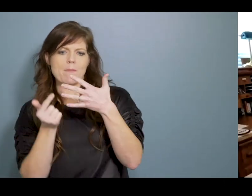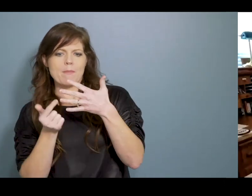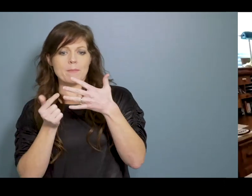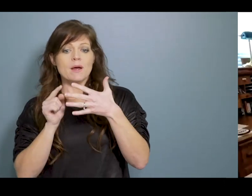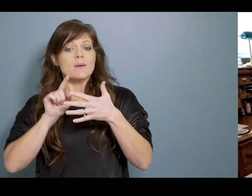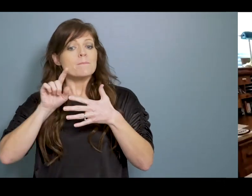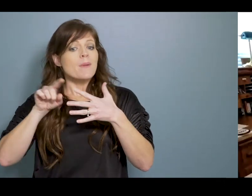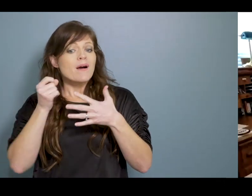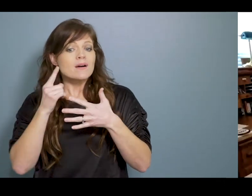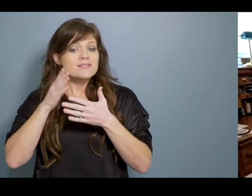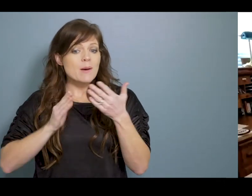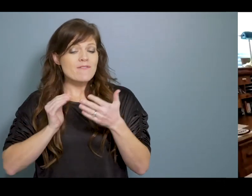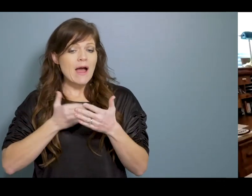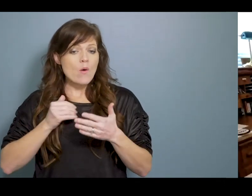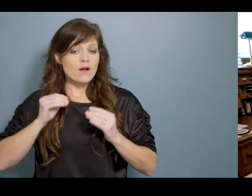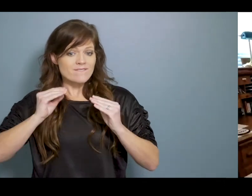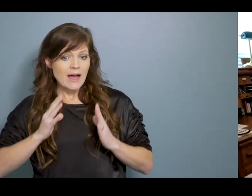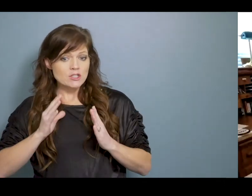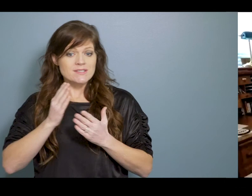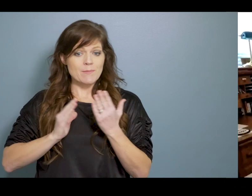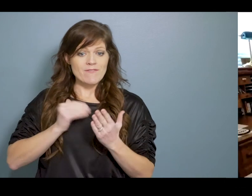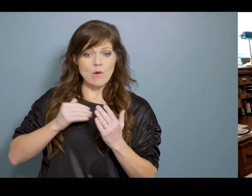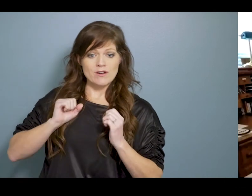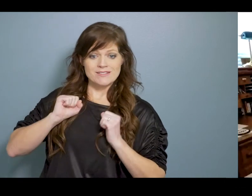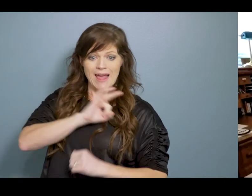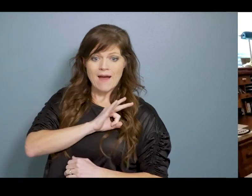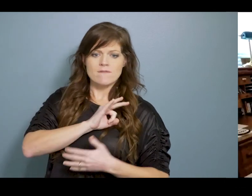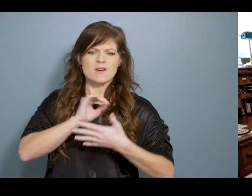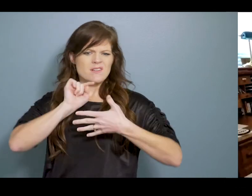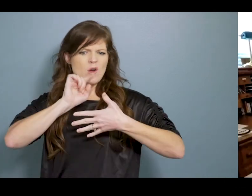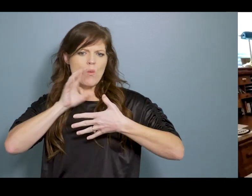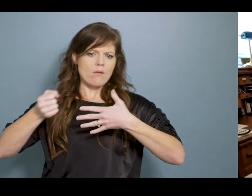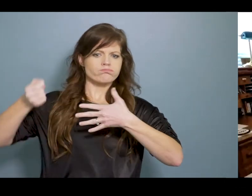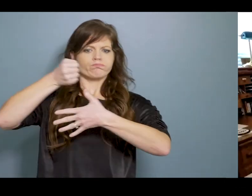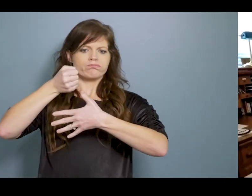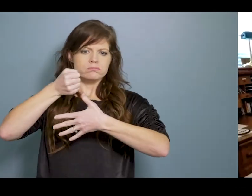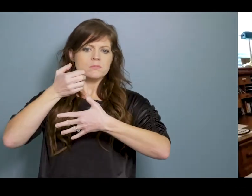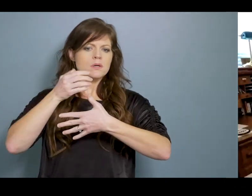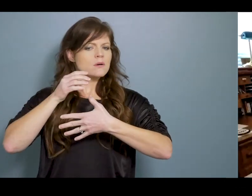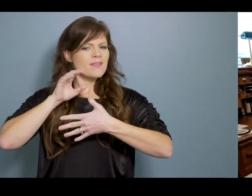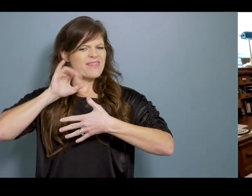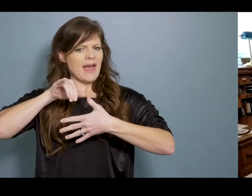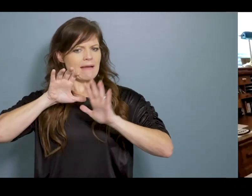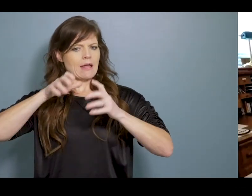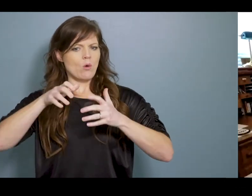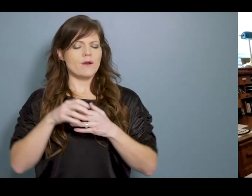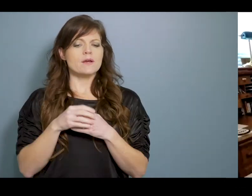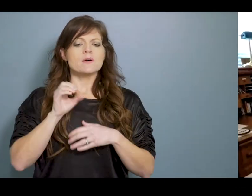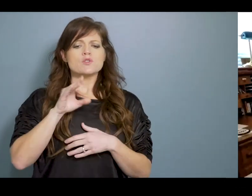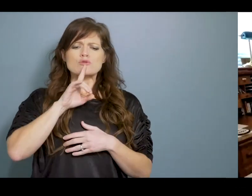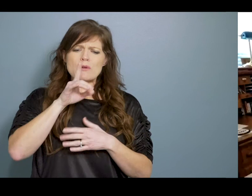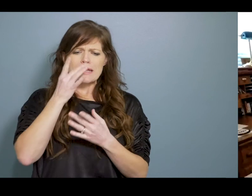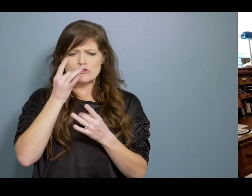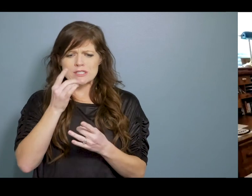faculty as well. I'm hopeful that in the next week, and I think somebody even from the nursing staff had mentioned that by January 20th